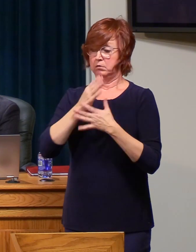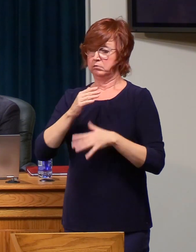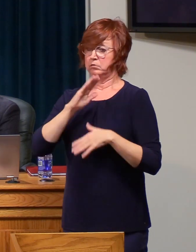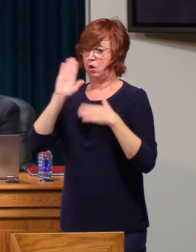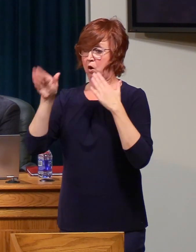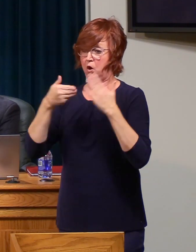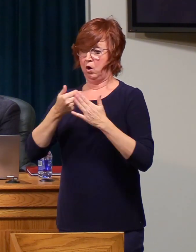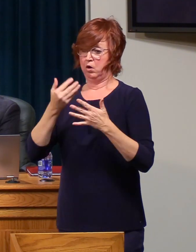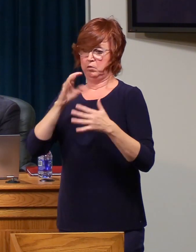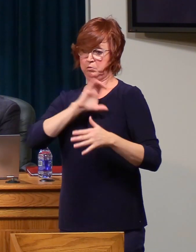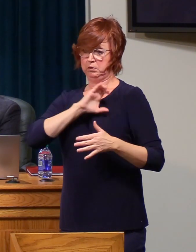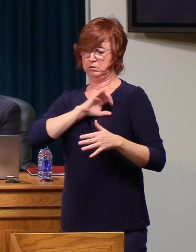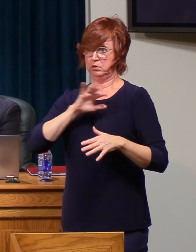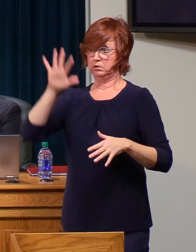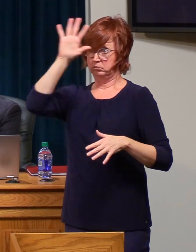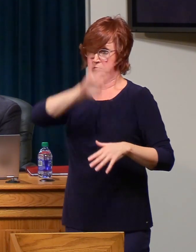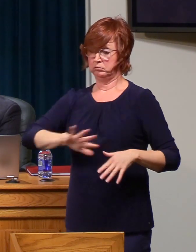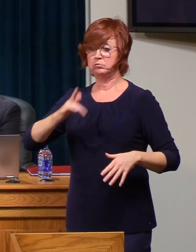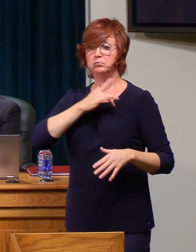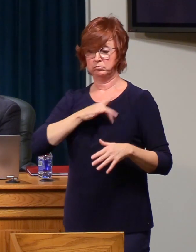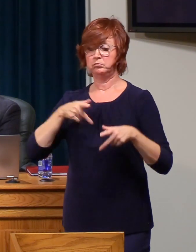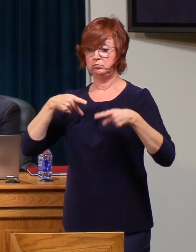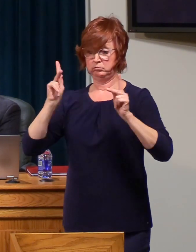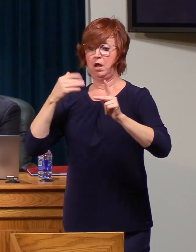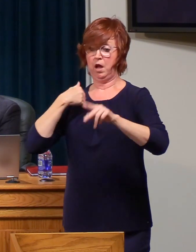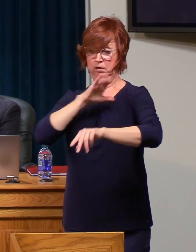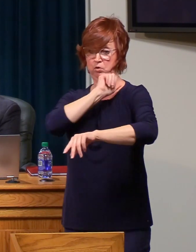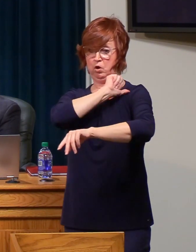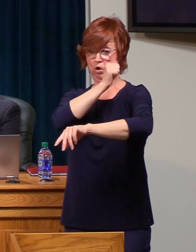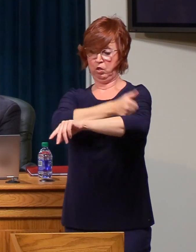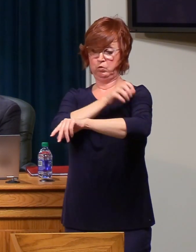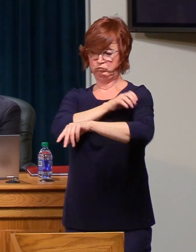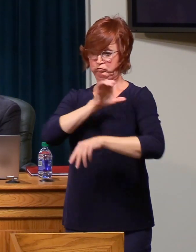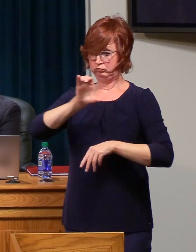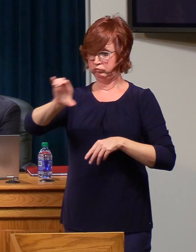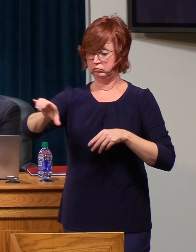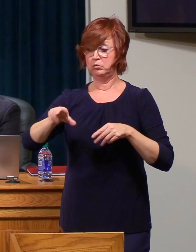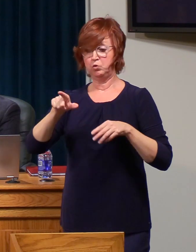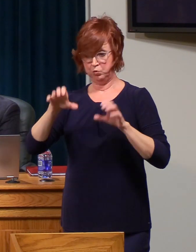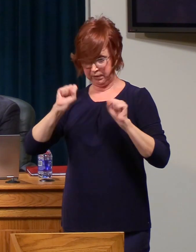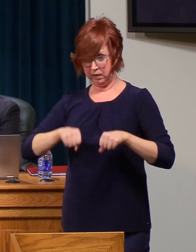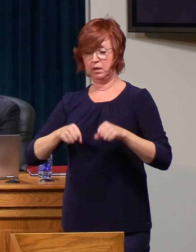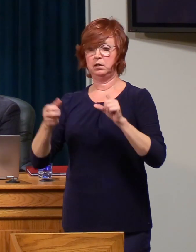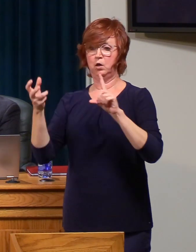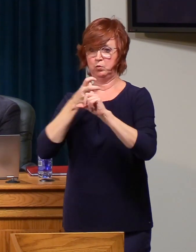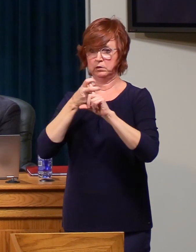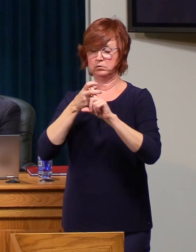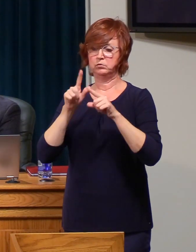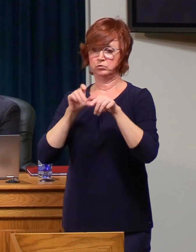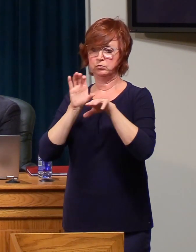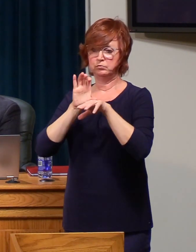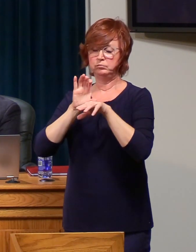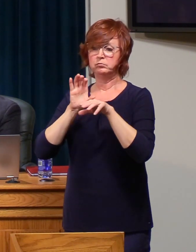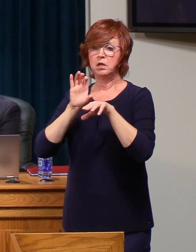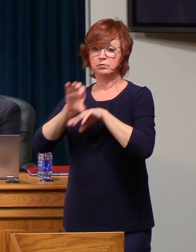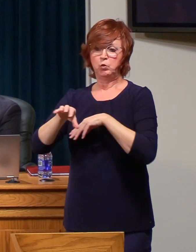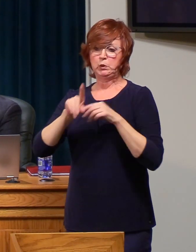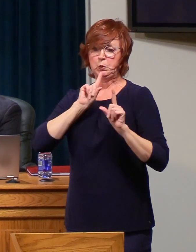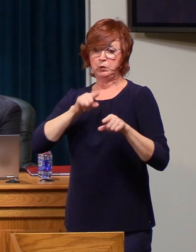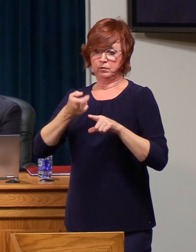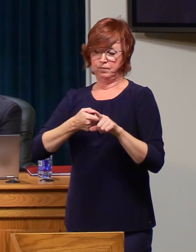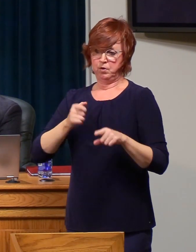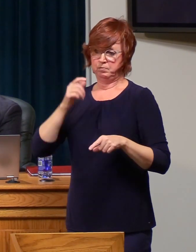take any reasonable action, including the power of arrest, to enforce these orders. This